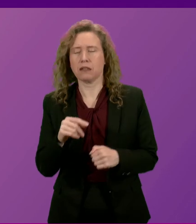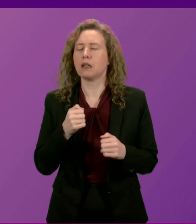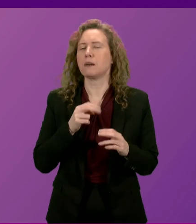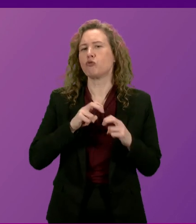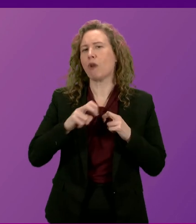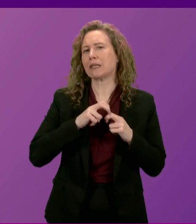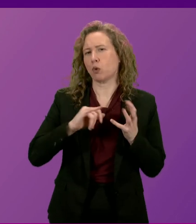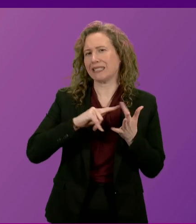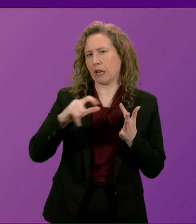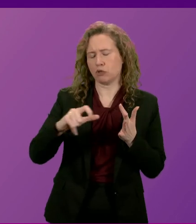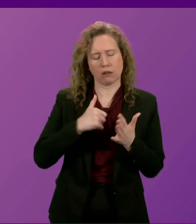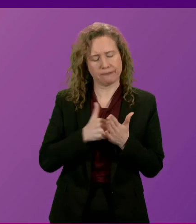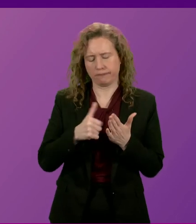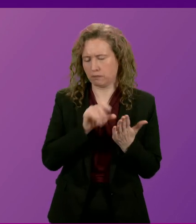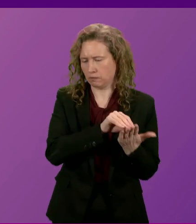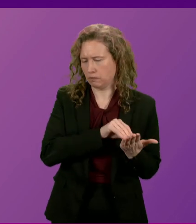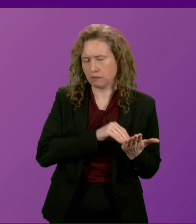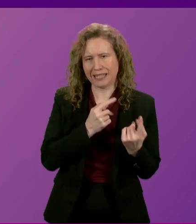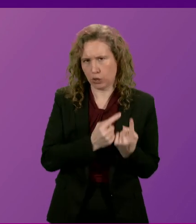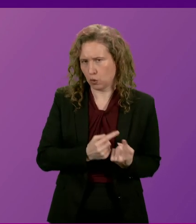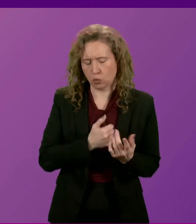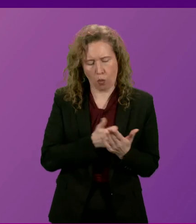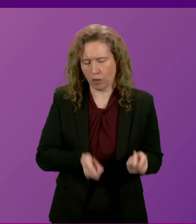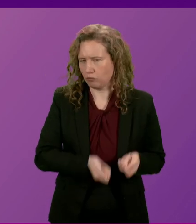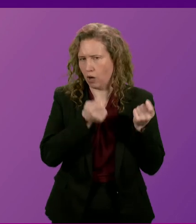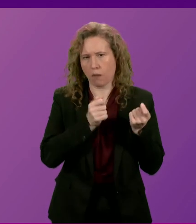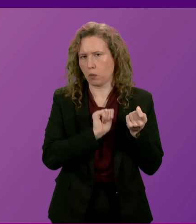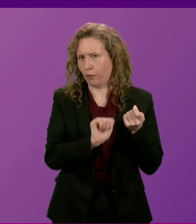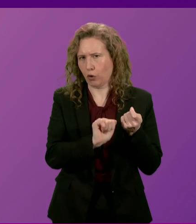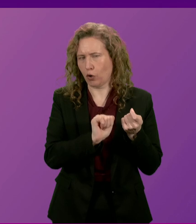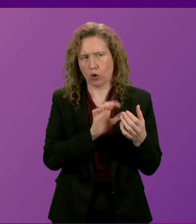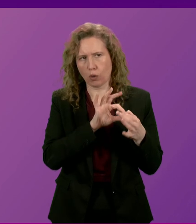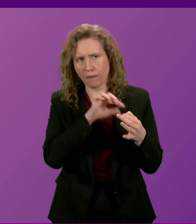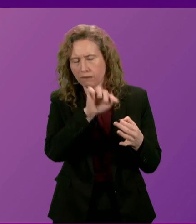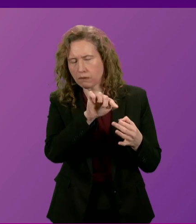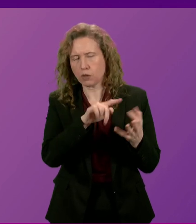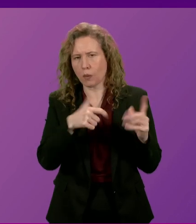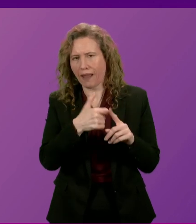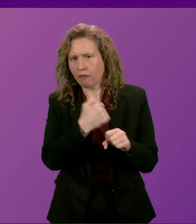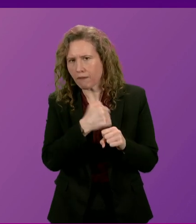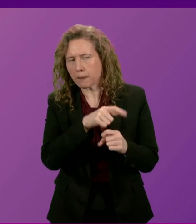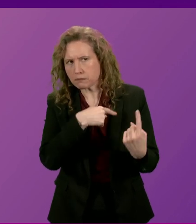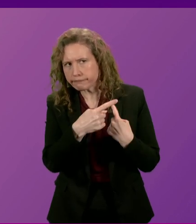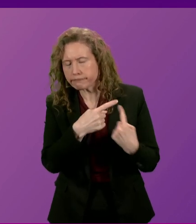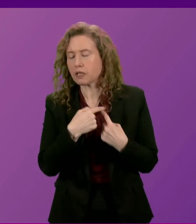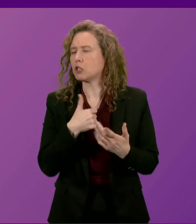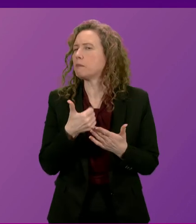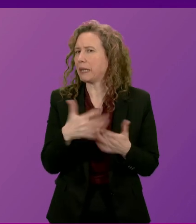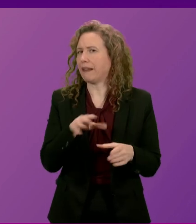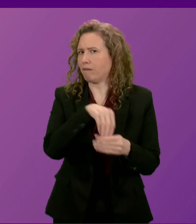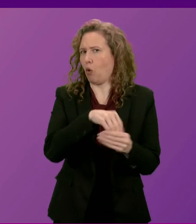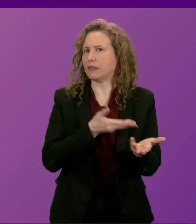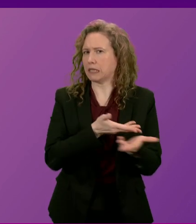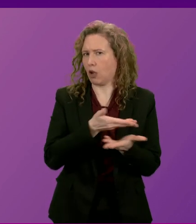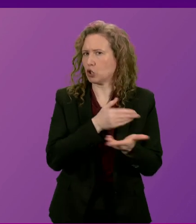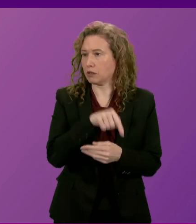Transport Secretary takes forward all of these issues with her counterparts in the United Kingdom Government, and was actively involved in discussions on these